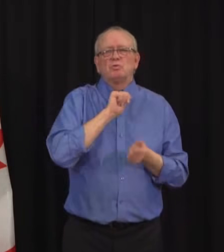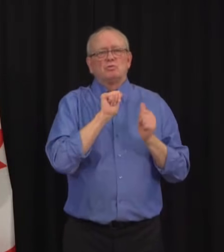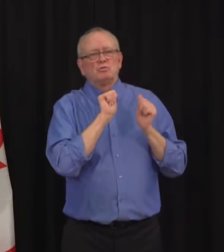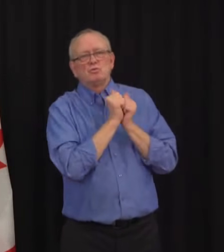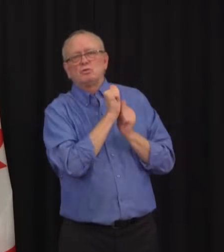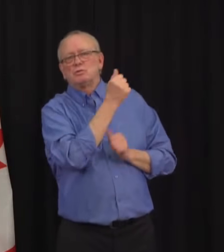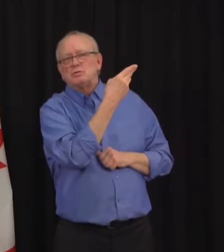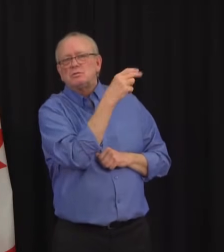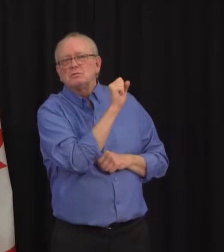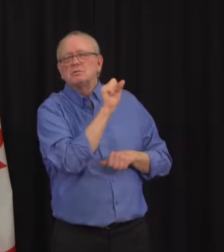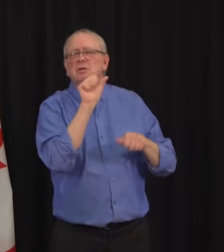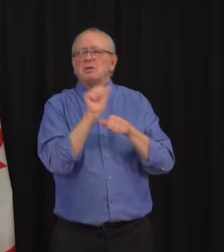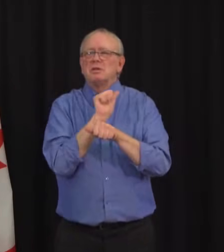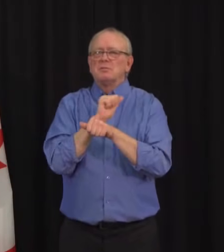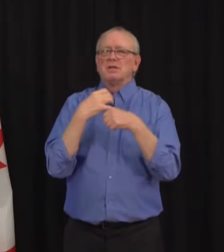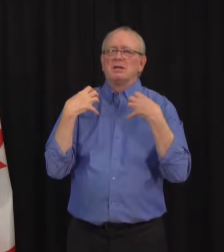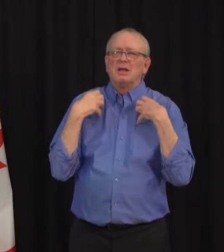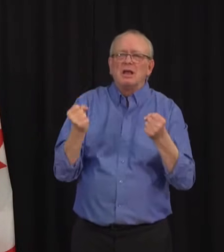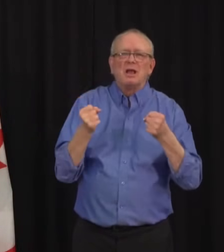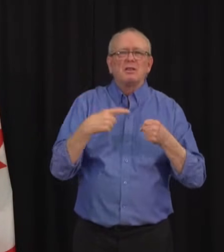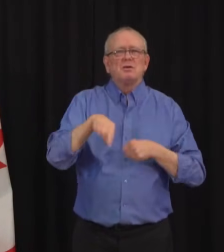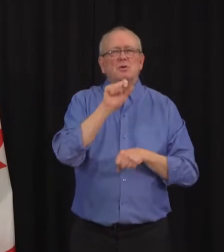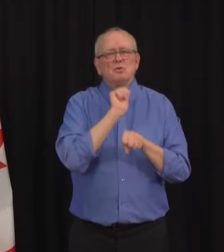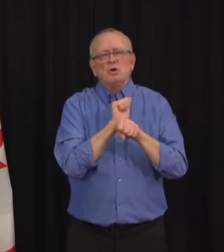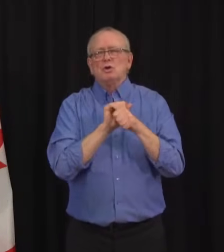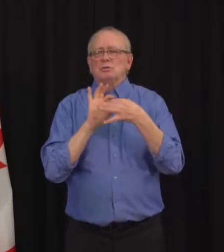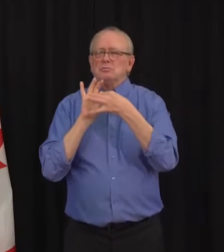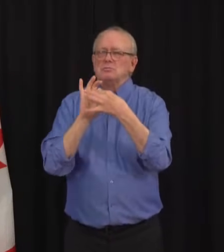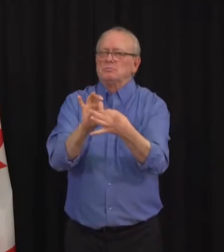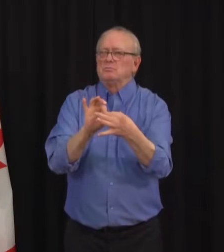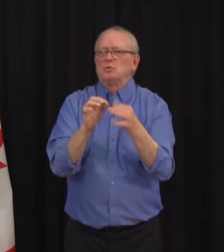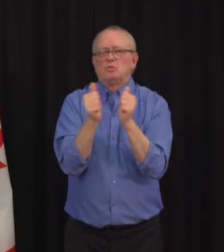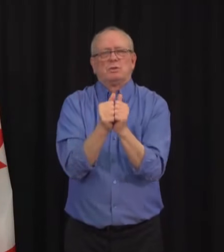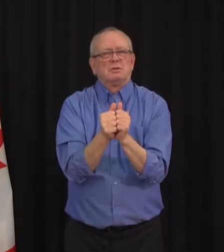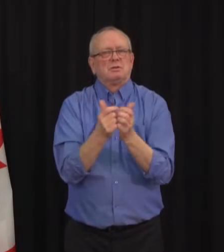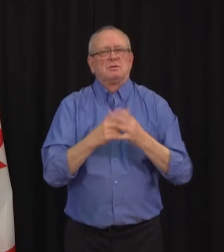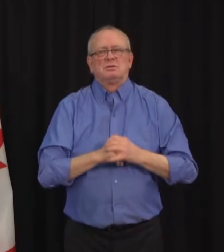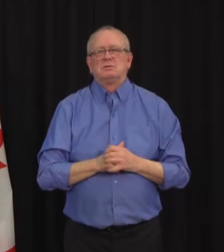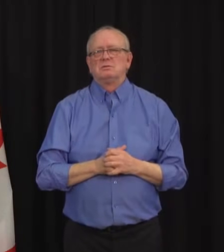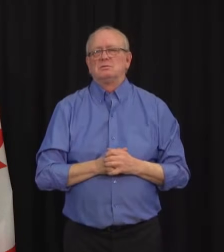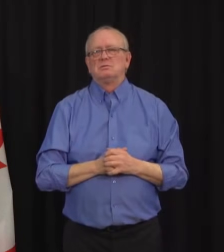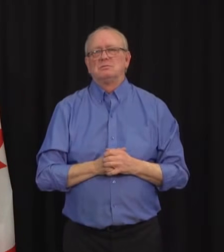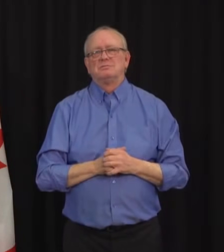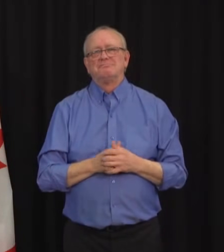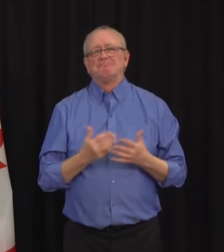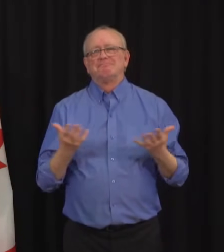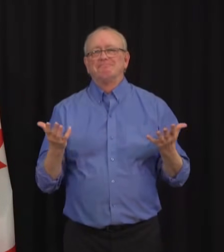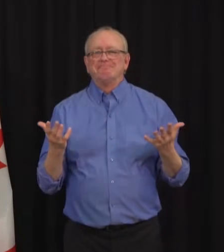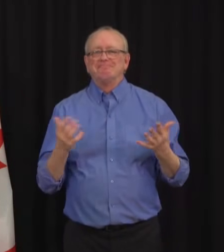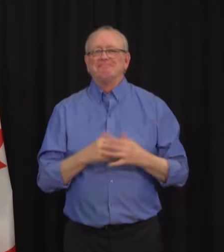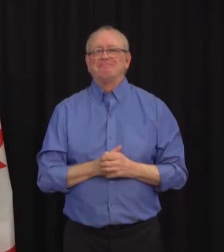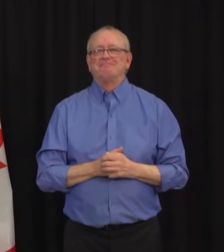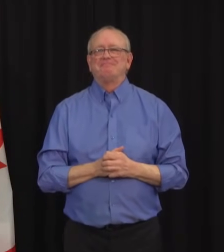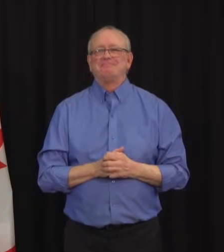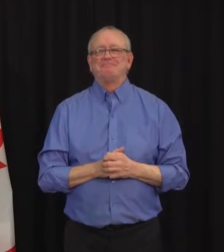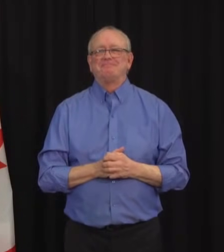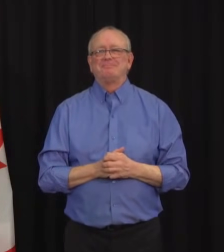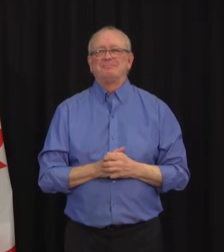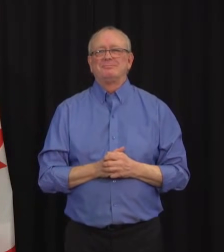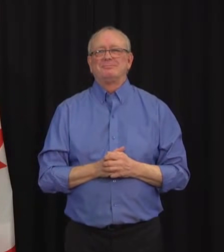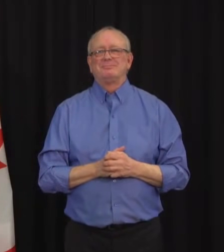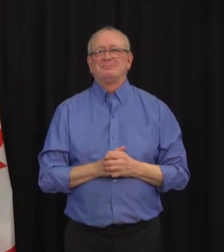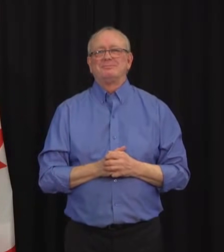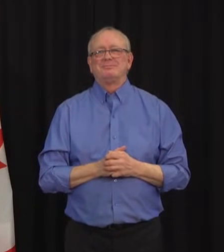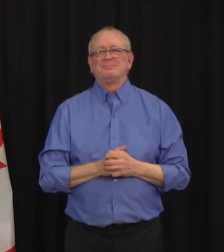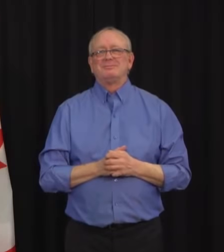sites that have an outbreak, particularly those where case numbers have risen. And so I don't have any specific information about what is